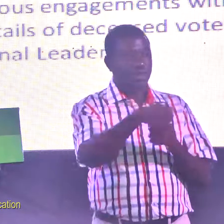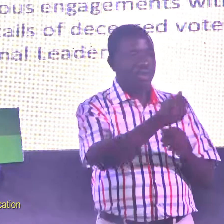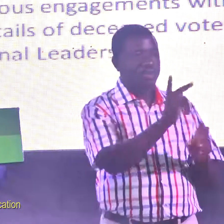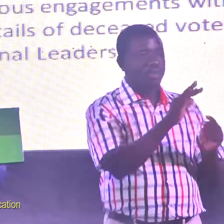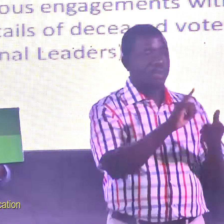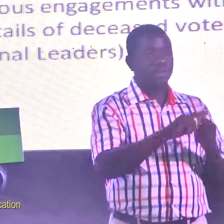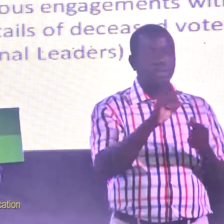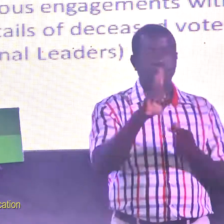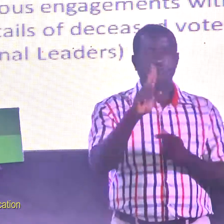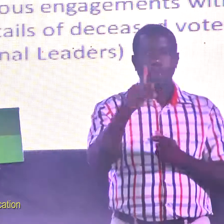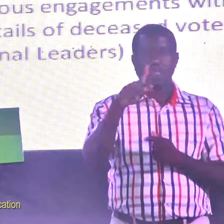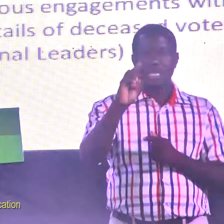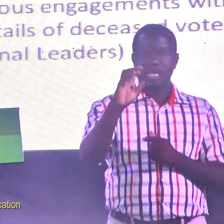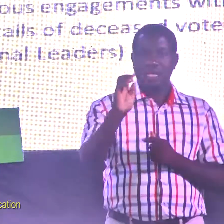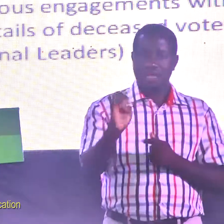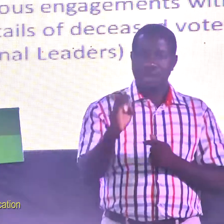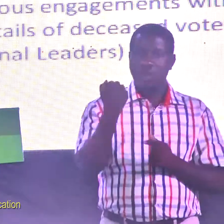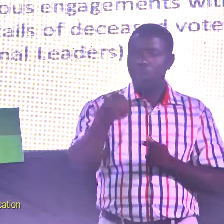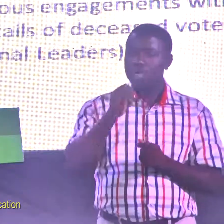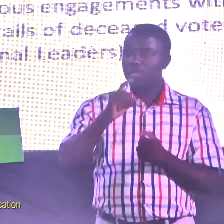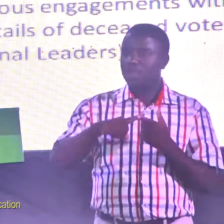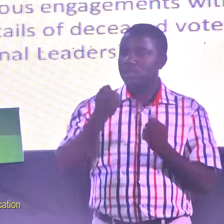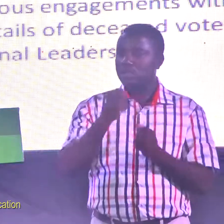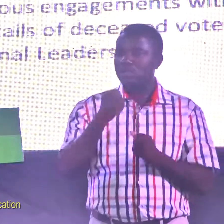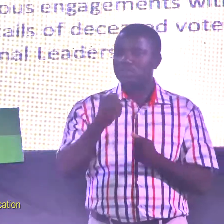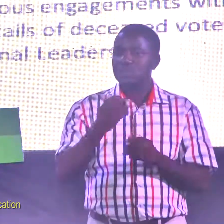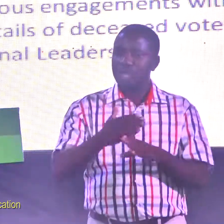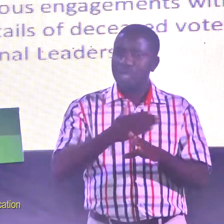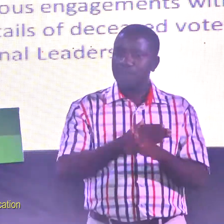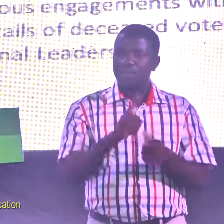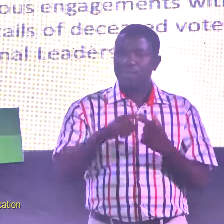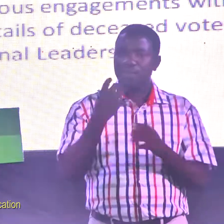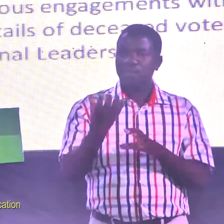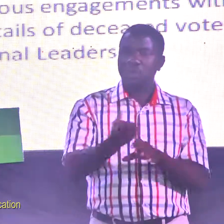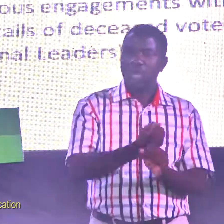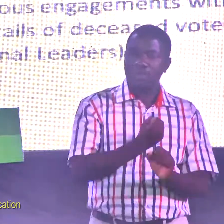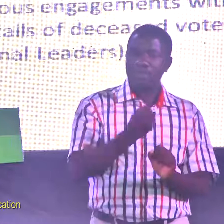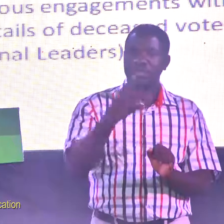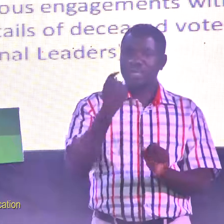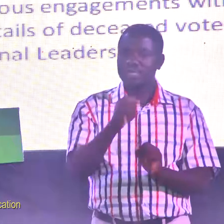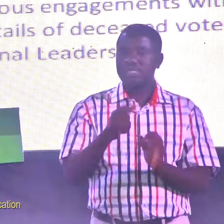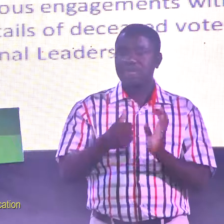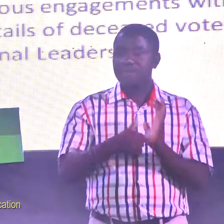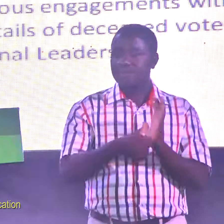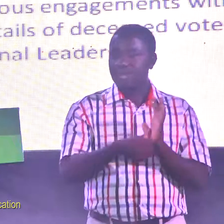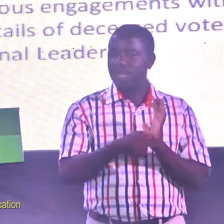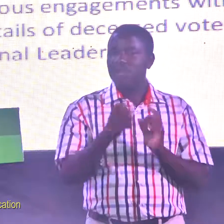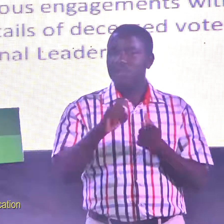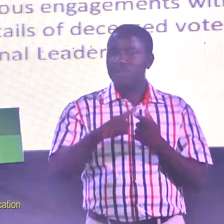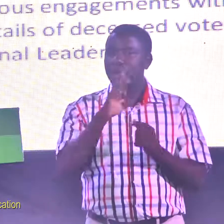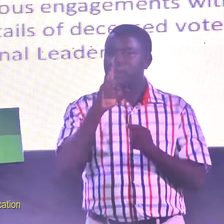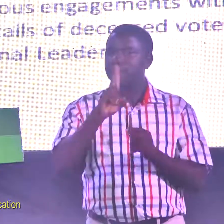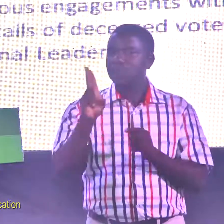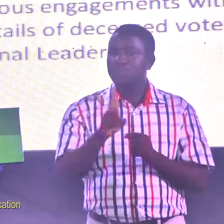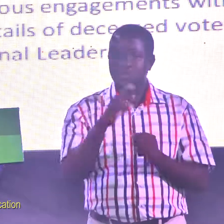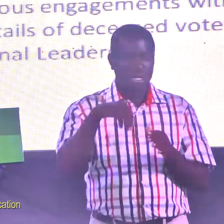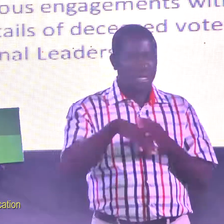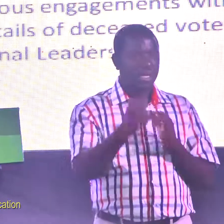we would want to improve our system to be able to capture the fingerprints to be used in the